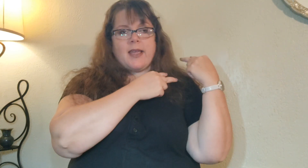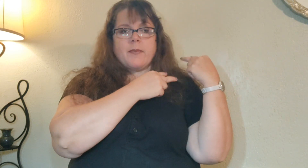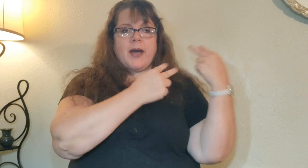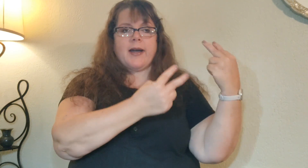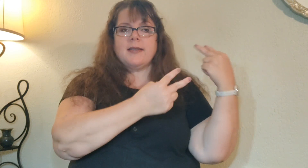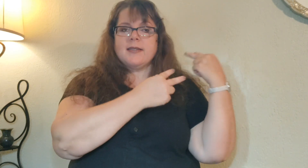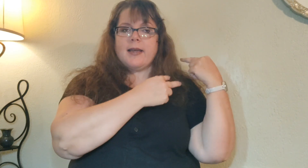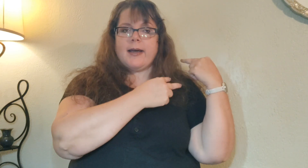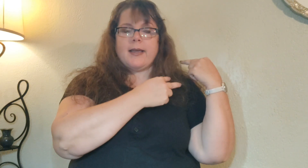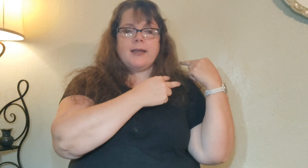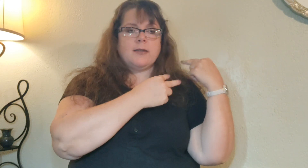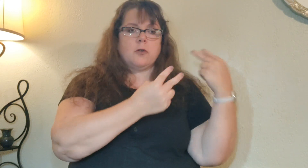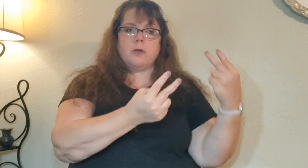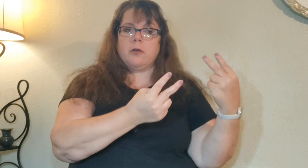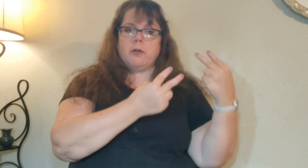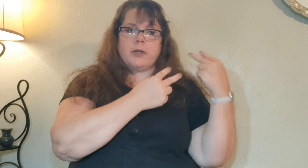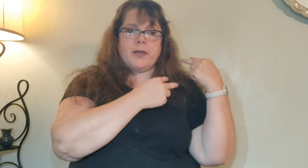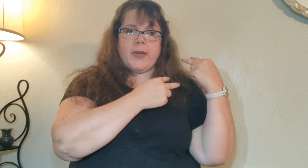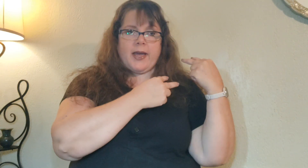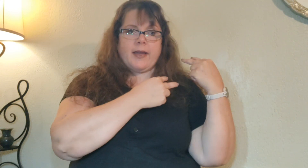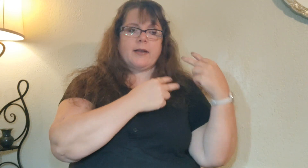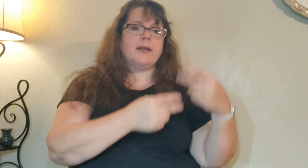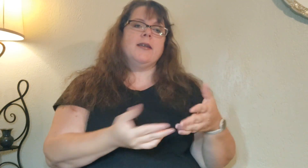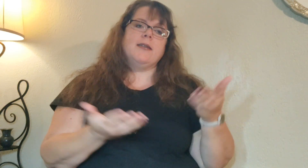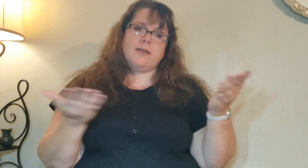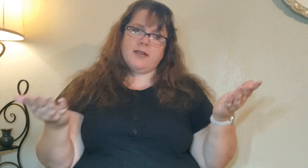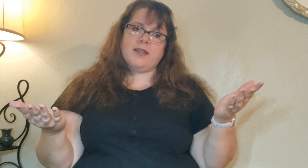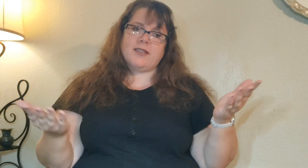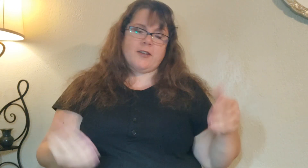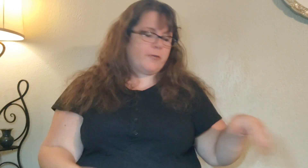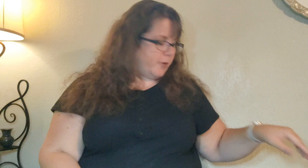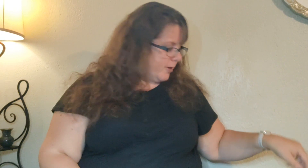same, hindsight or looking back and so forth.